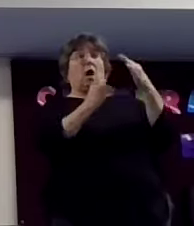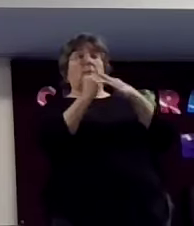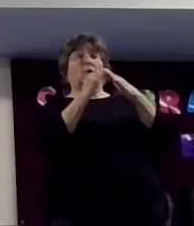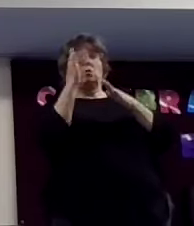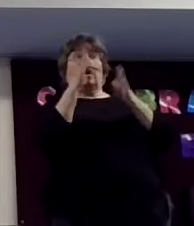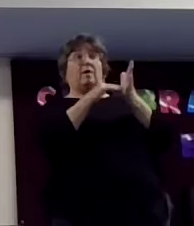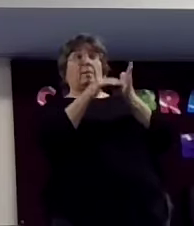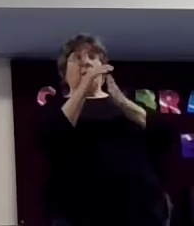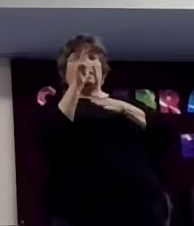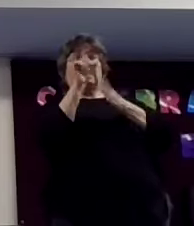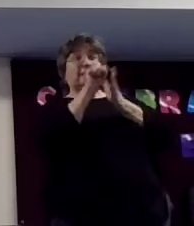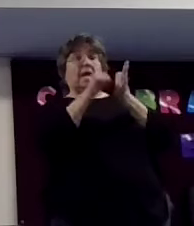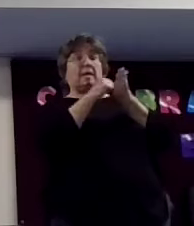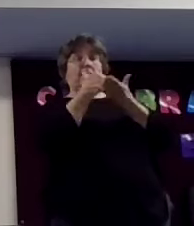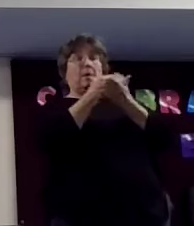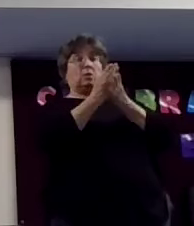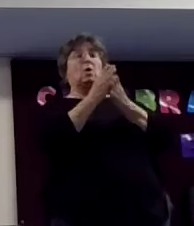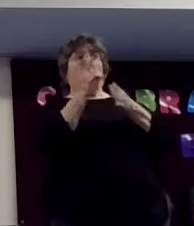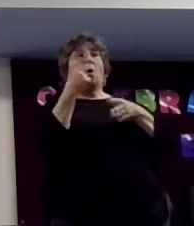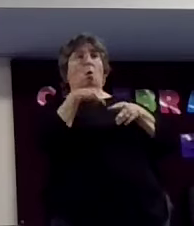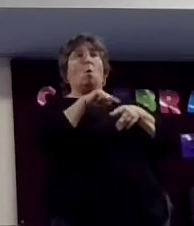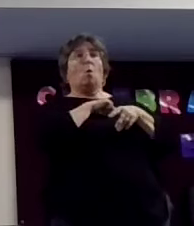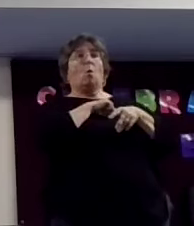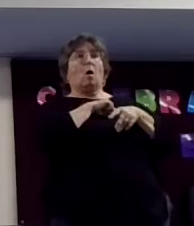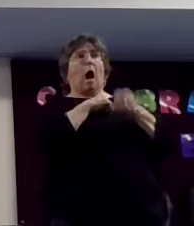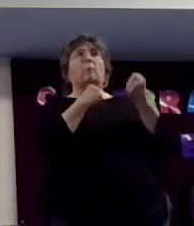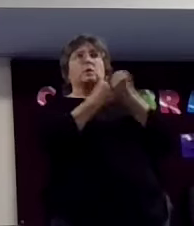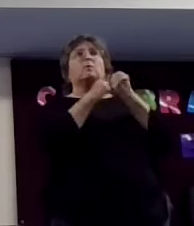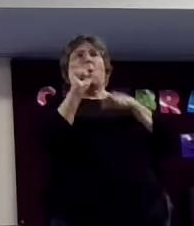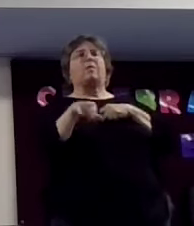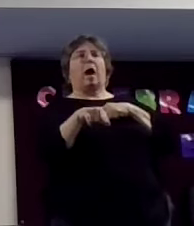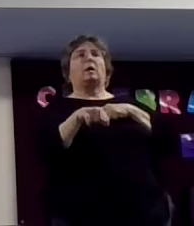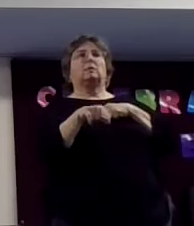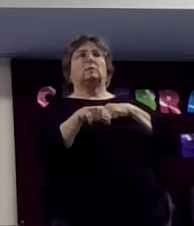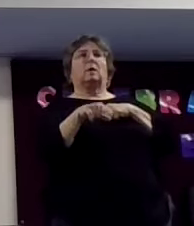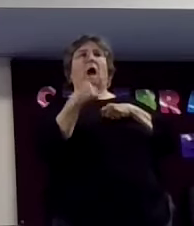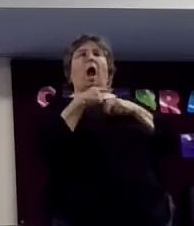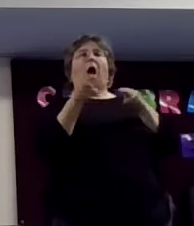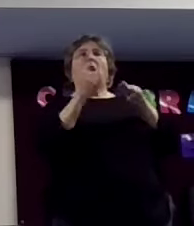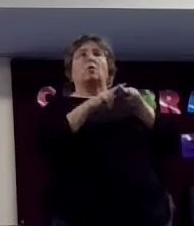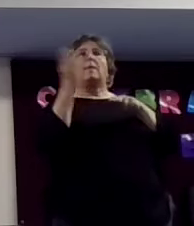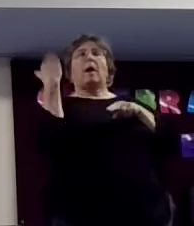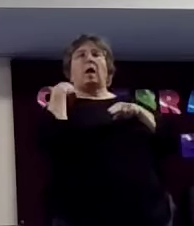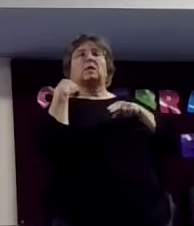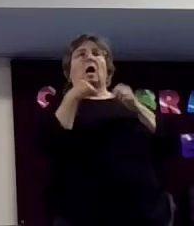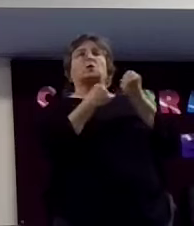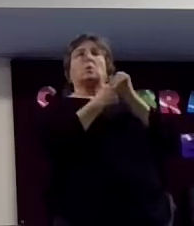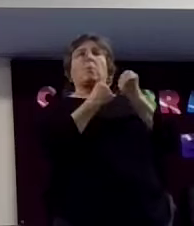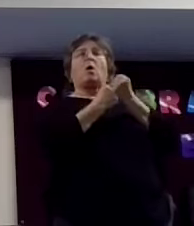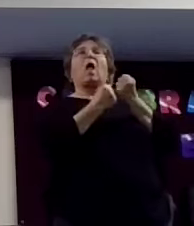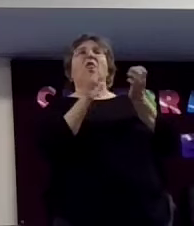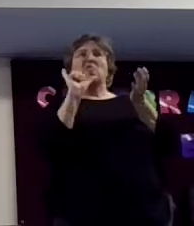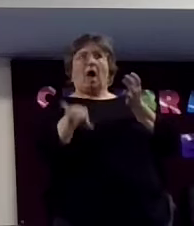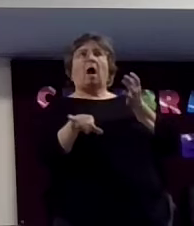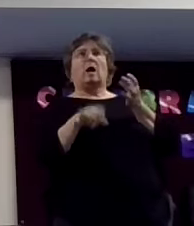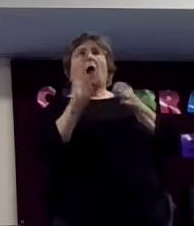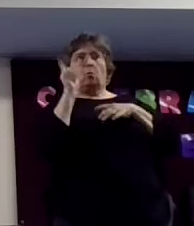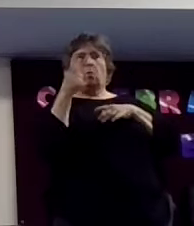25 million in the state budget? Yeah, I would support that. I've supported increases in the past, and I definitely would support